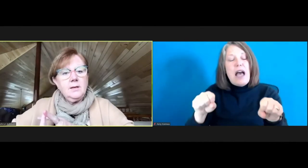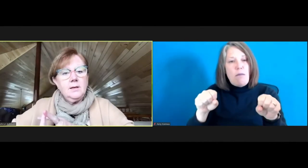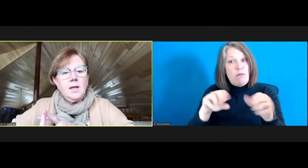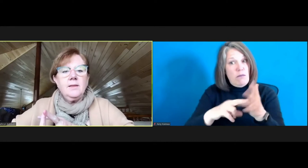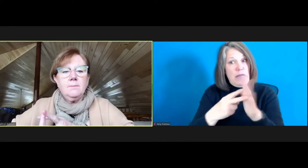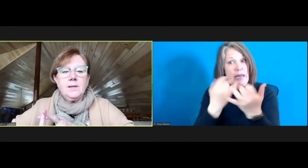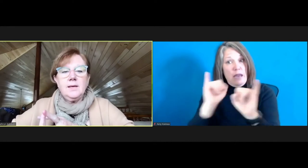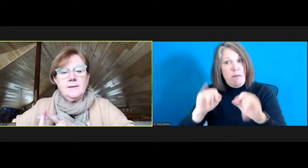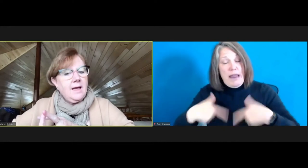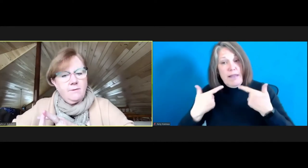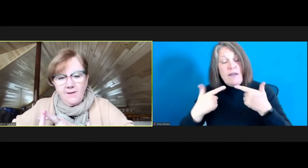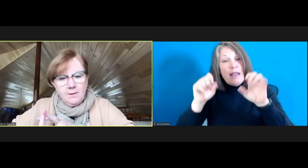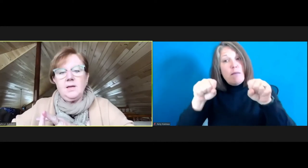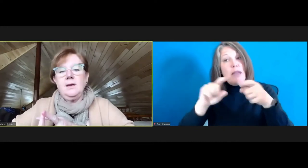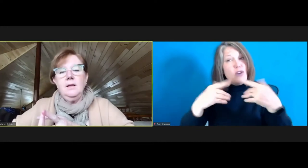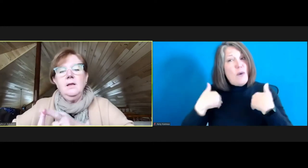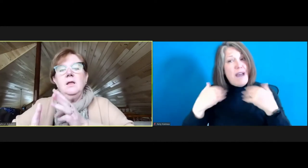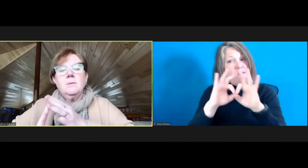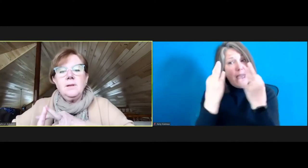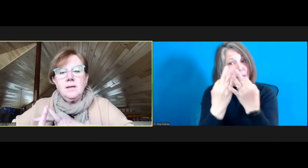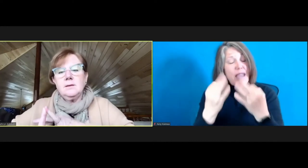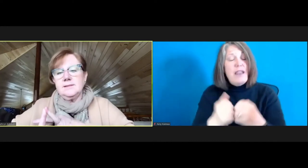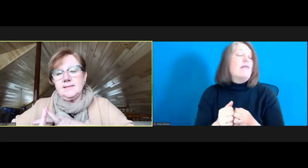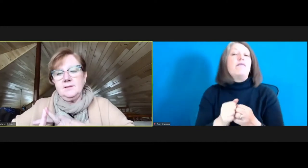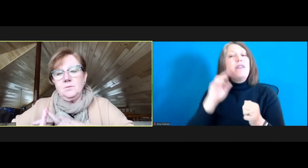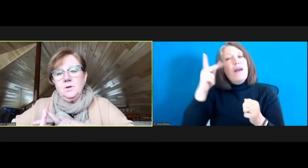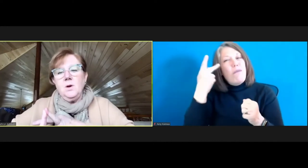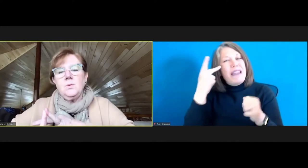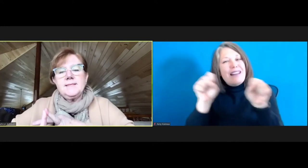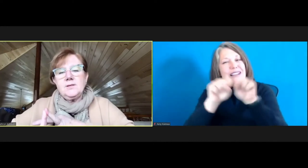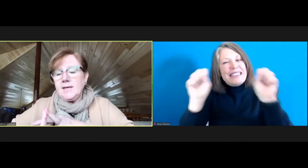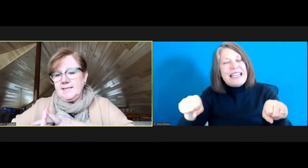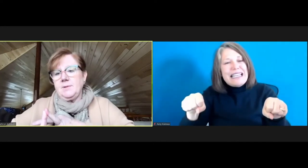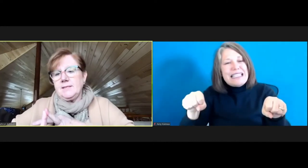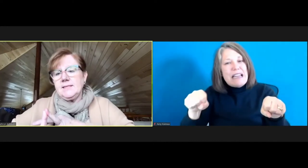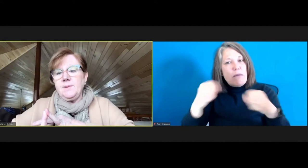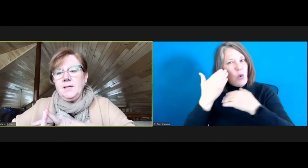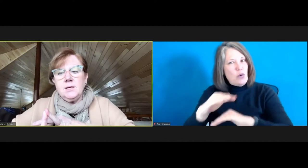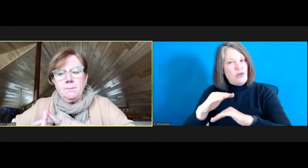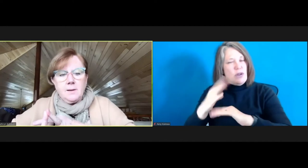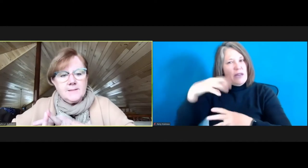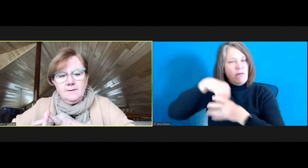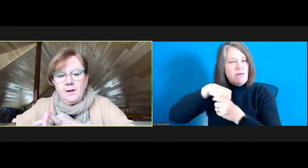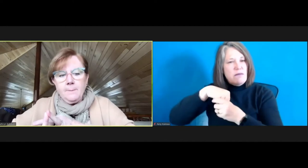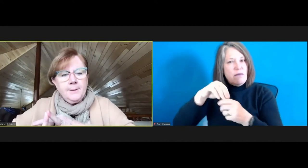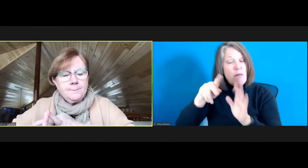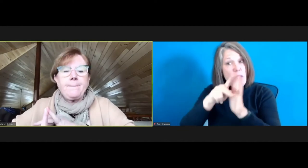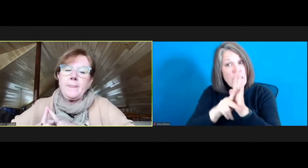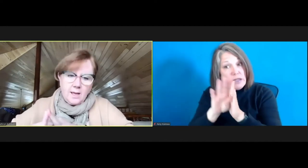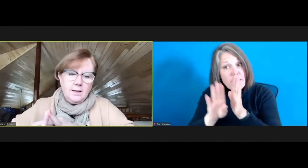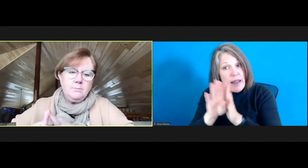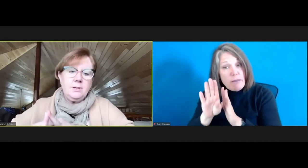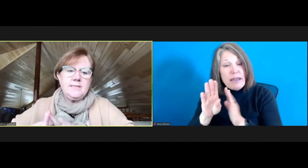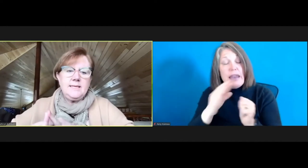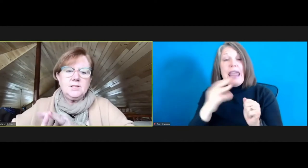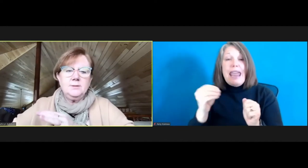living and the ability to have a family, the political system restricting participation in policy development